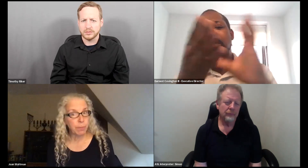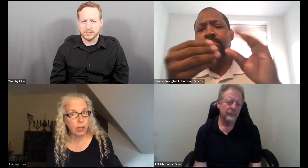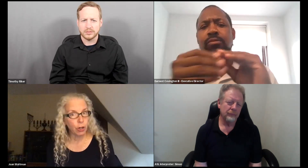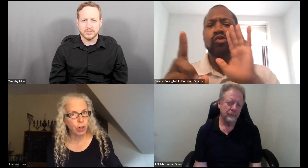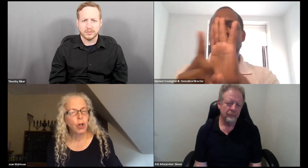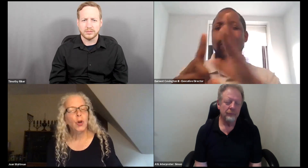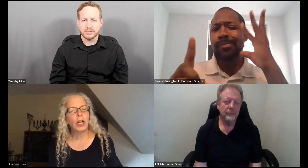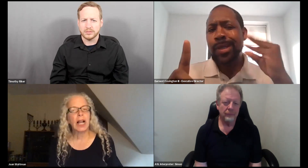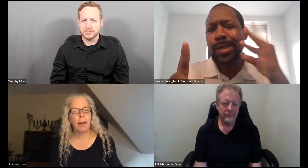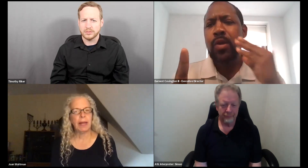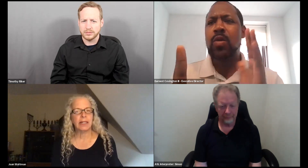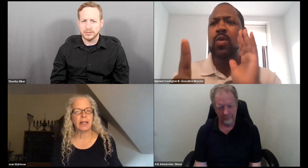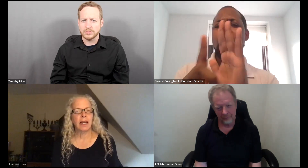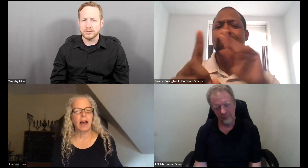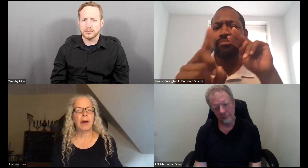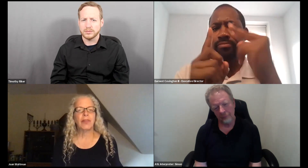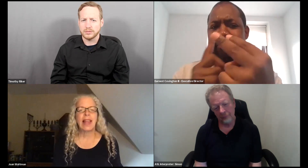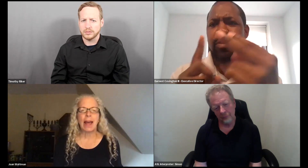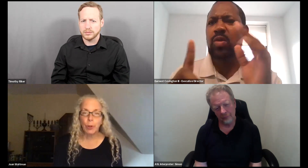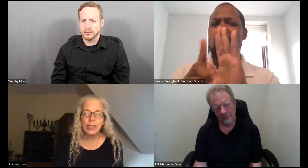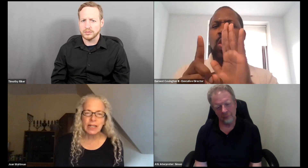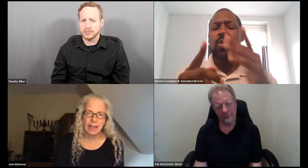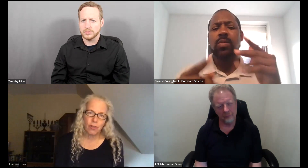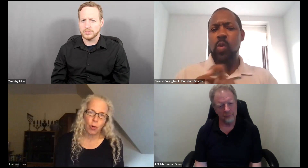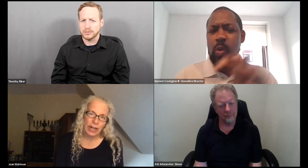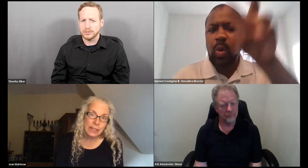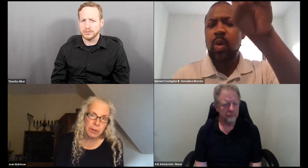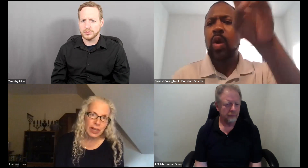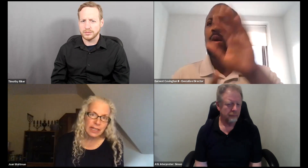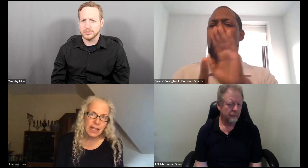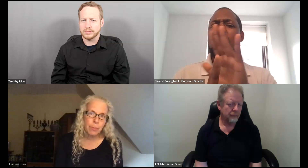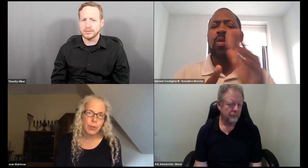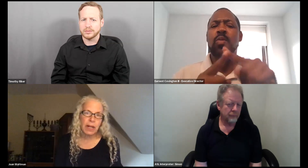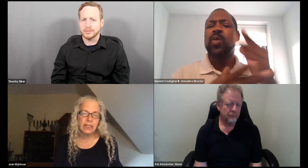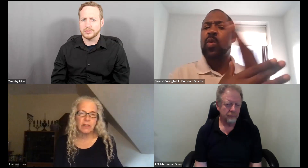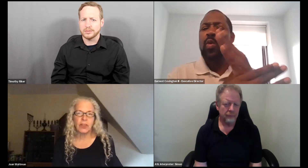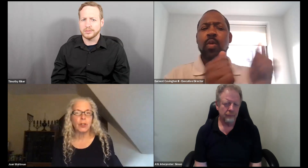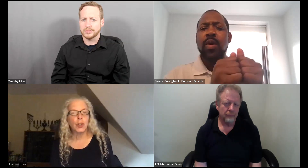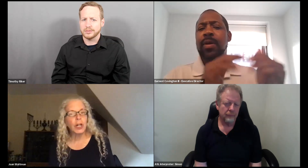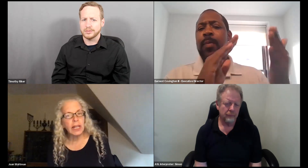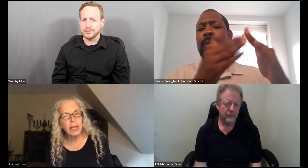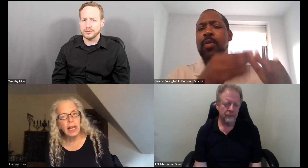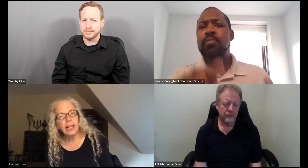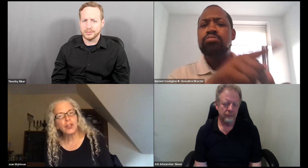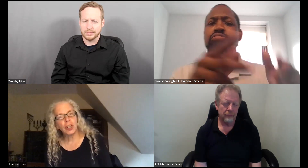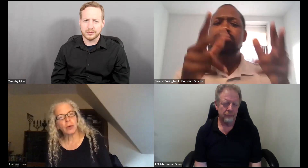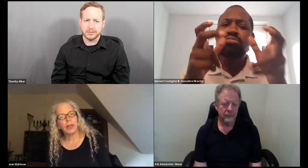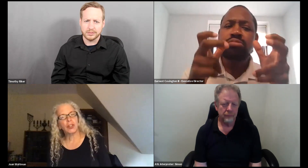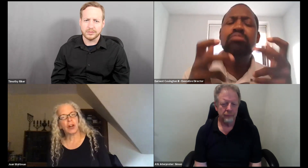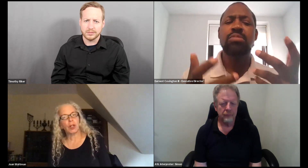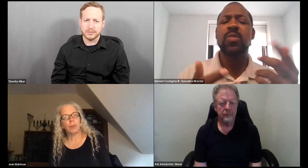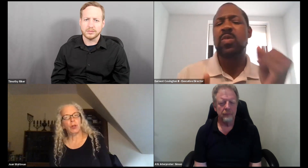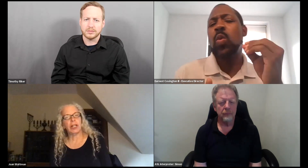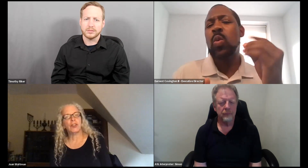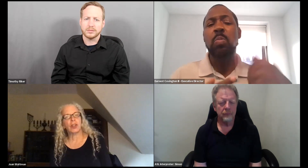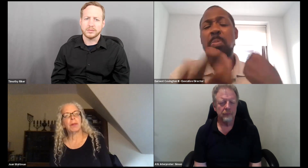guest speaker who could comment about that person, their own experience, their perspective, their journey, and share it with the